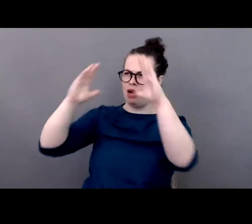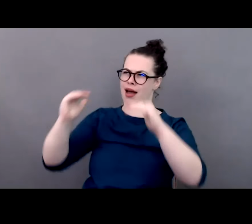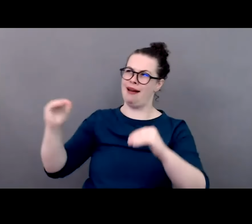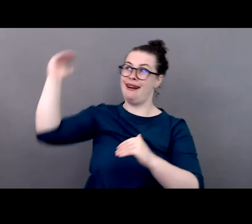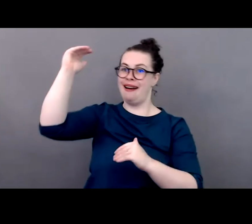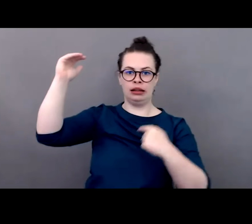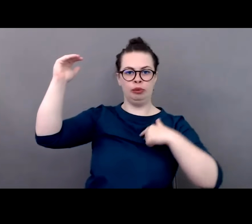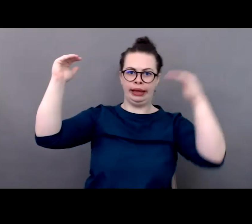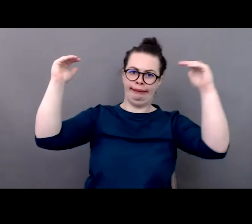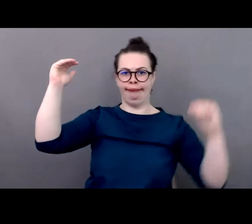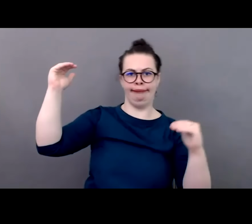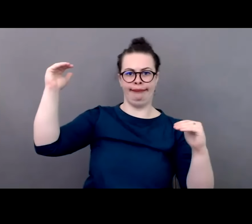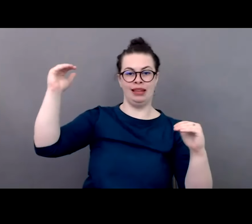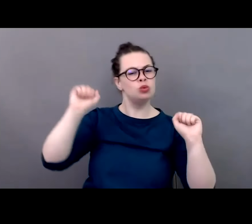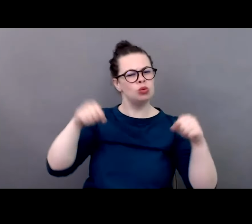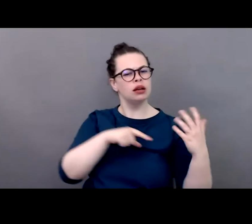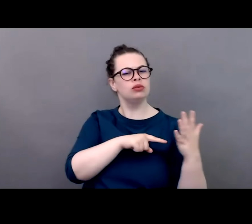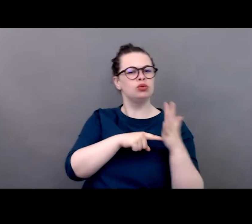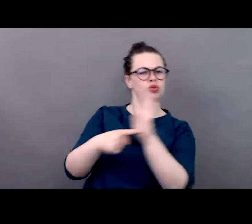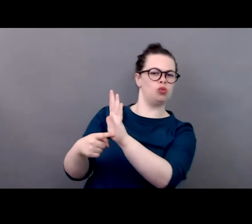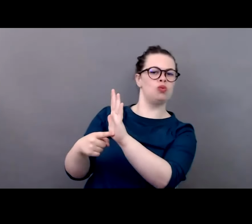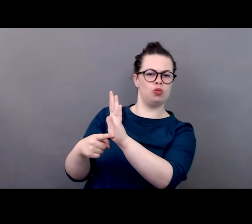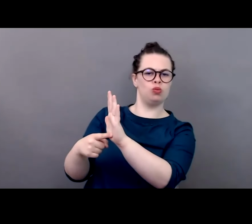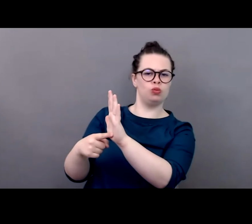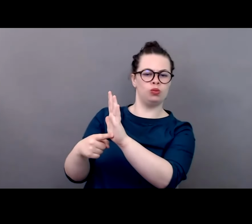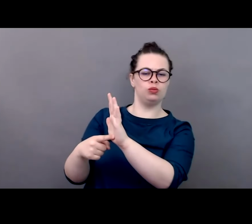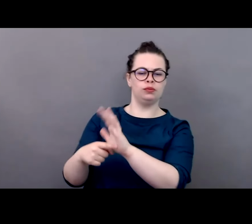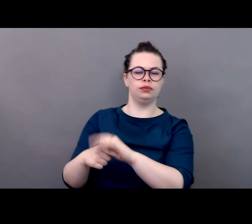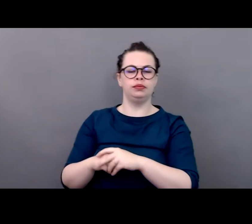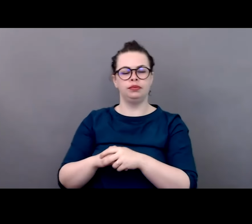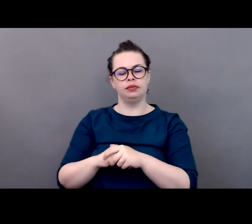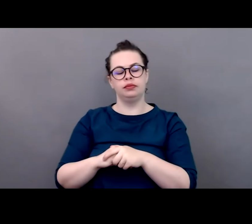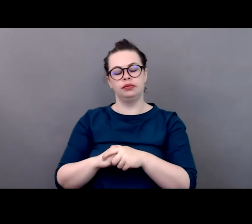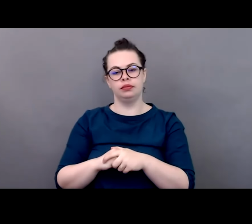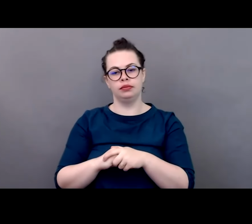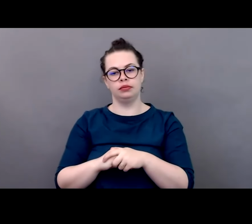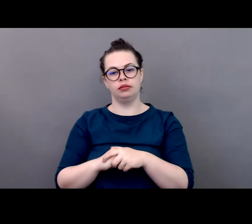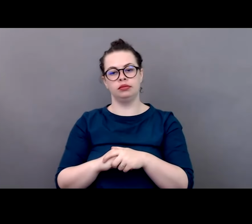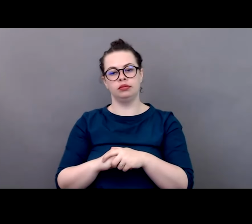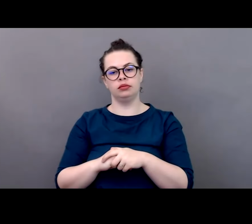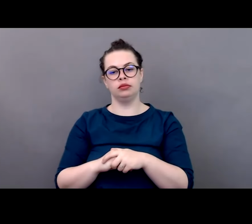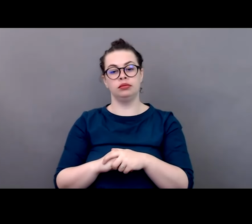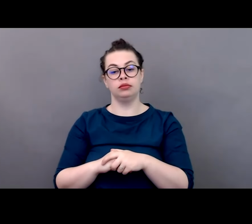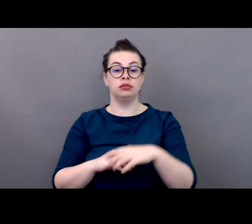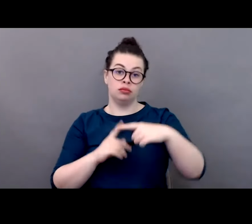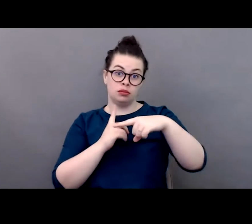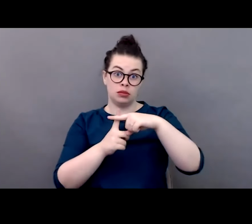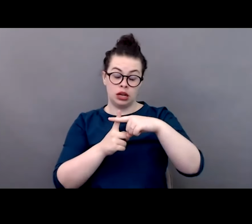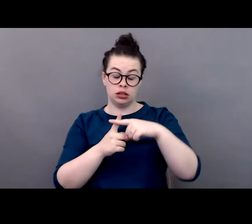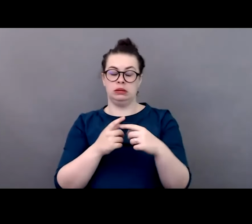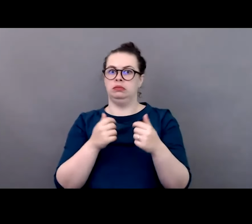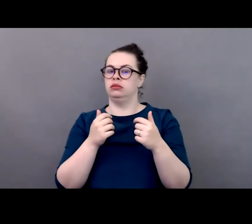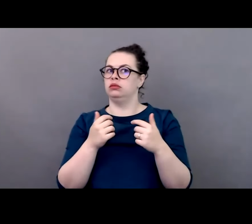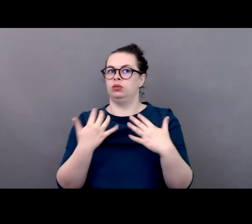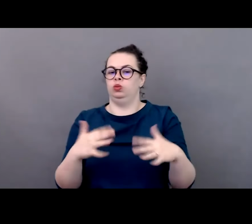And the most valuable contribution you can have here is to help the CRPD committee